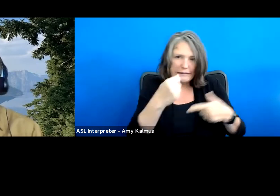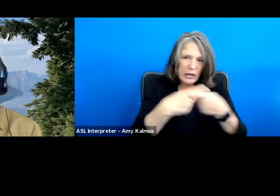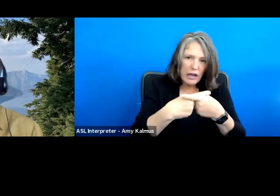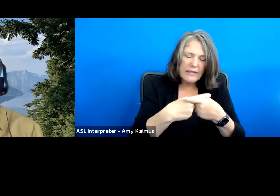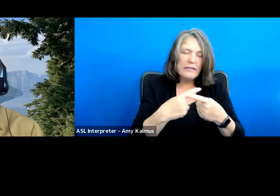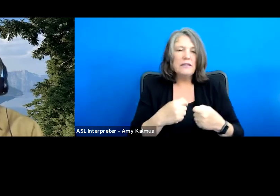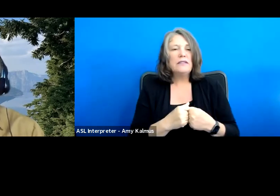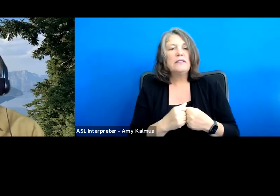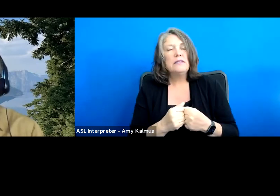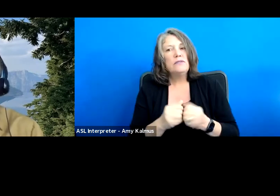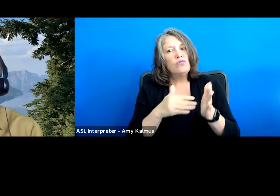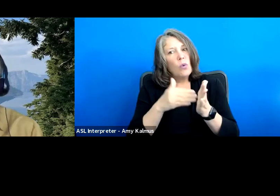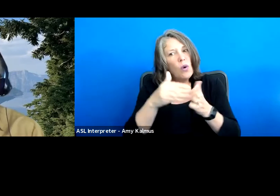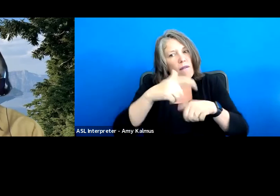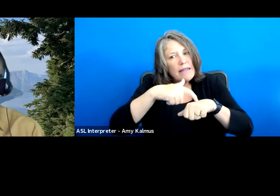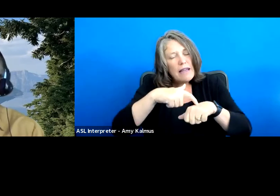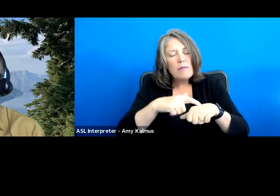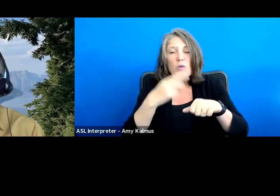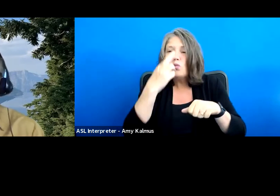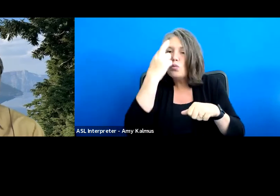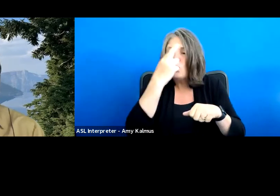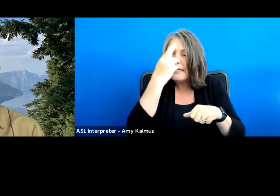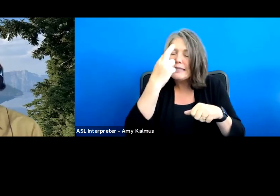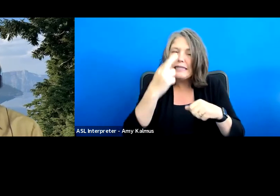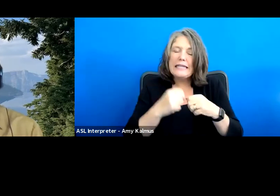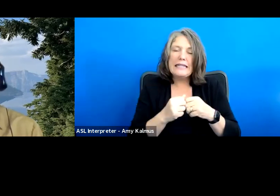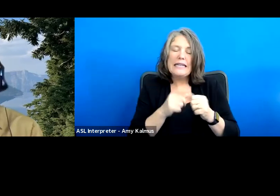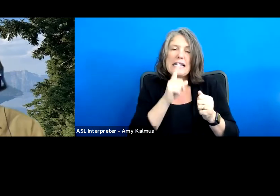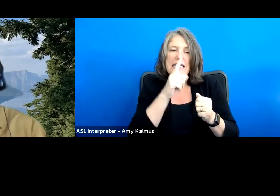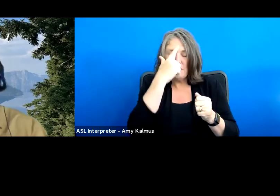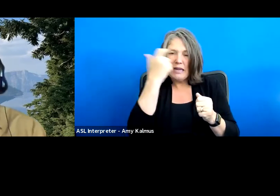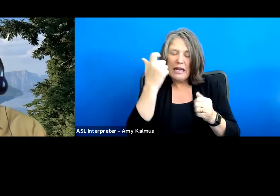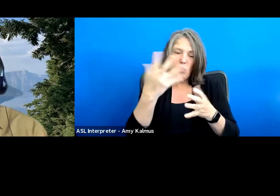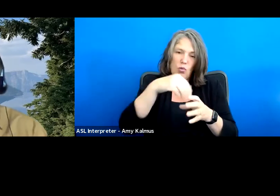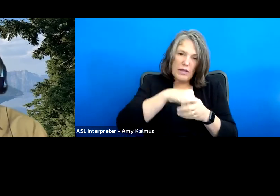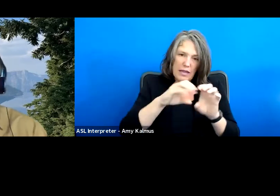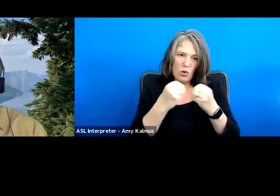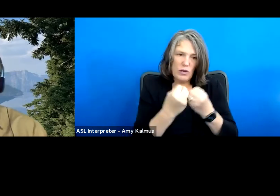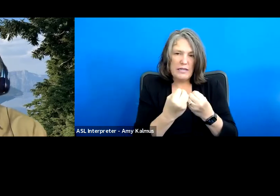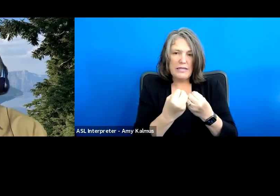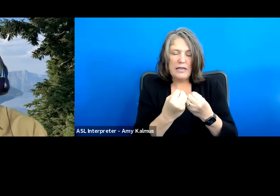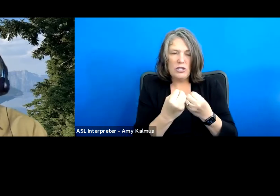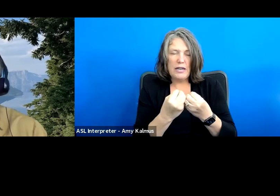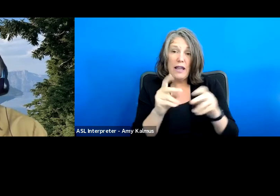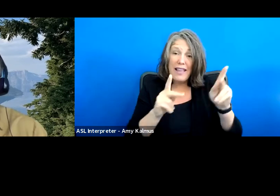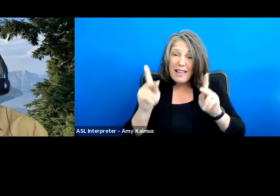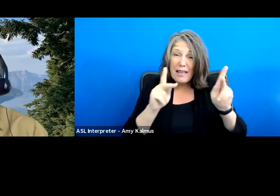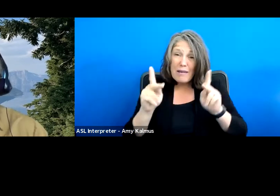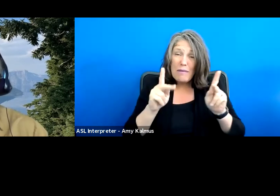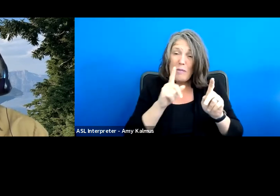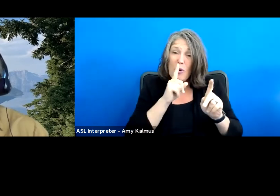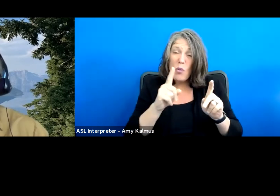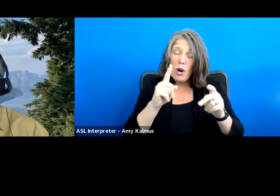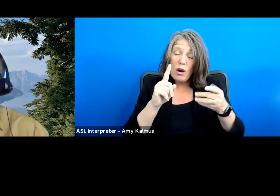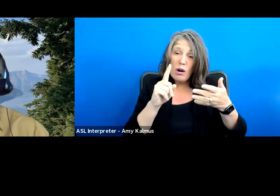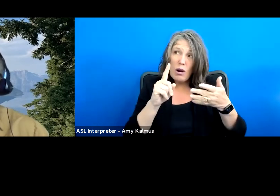So oftentimes the reason for this is because within an organization, people are promoted not